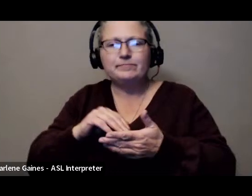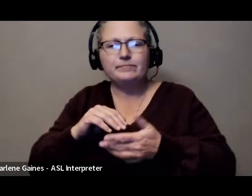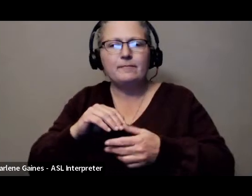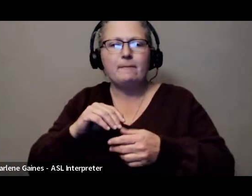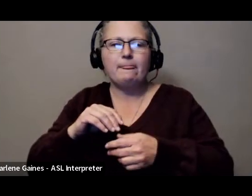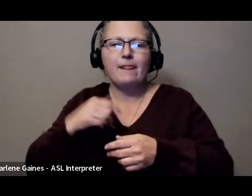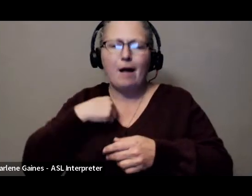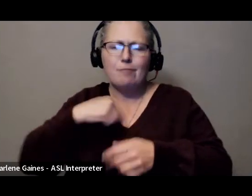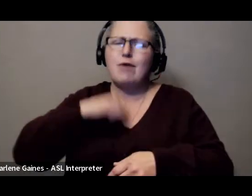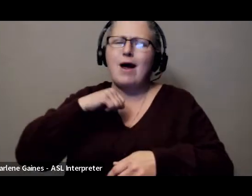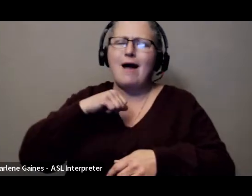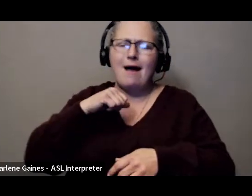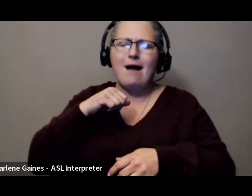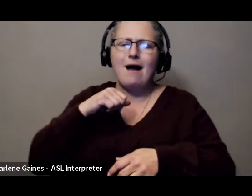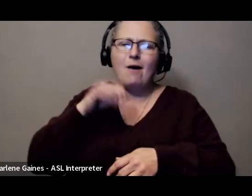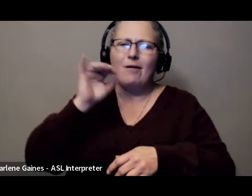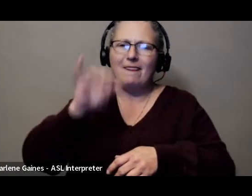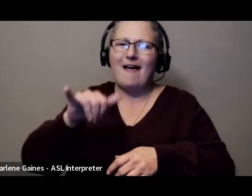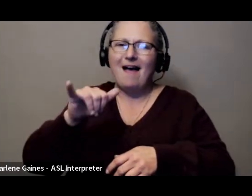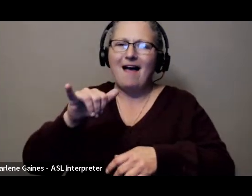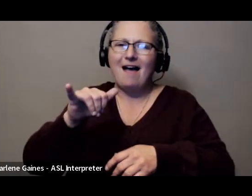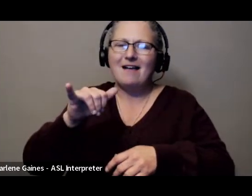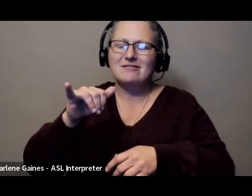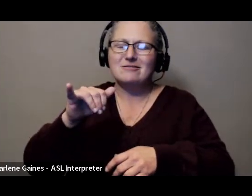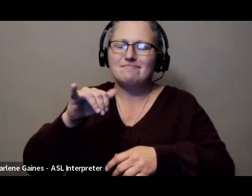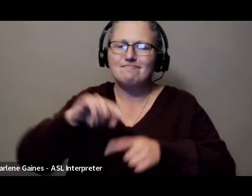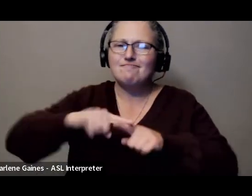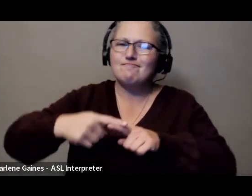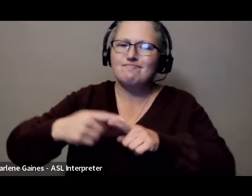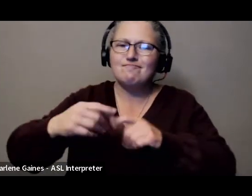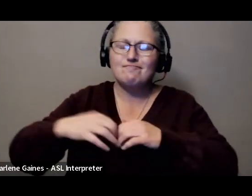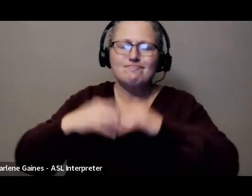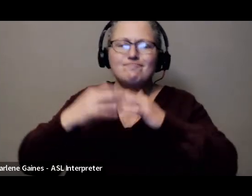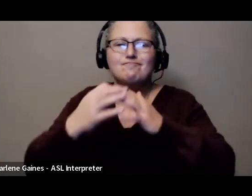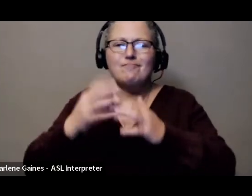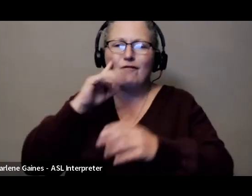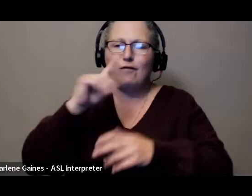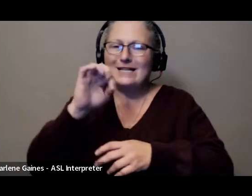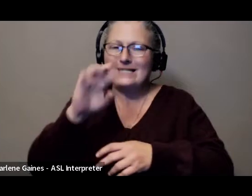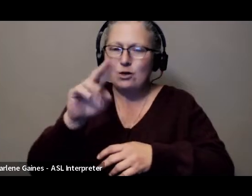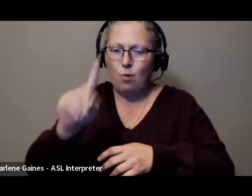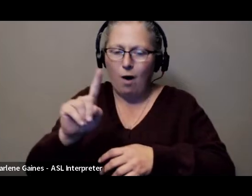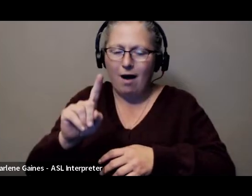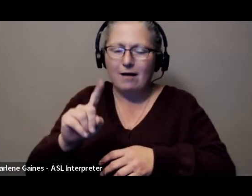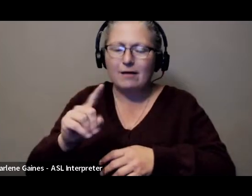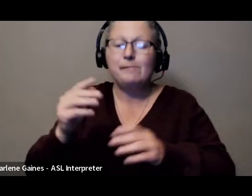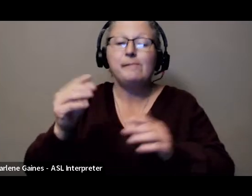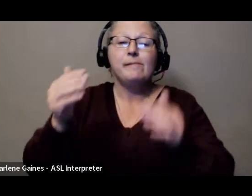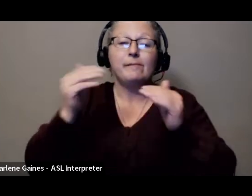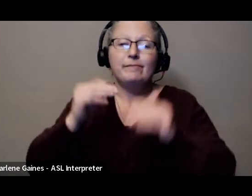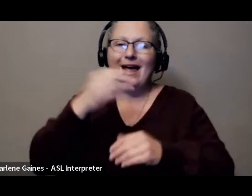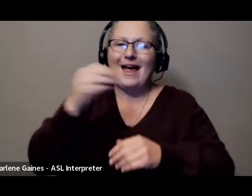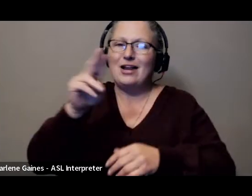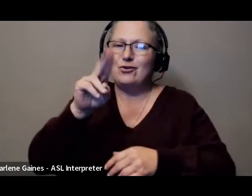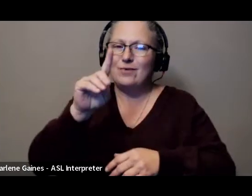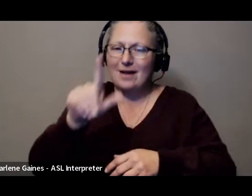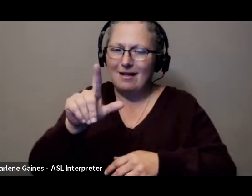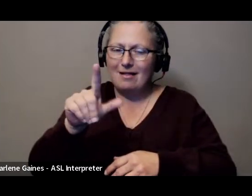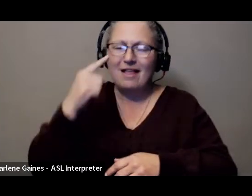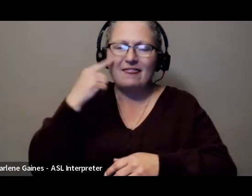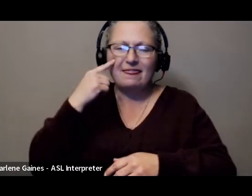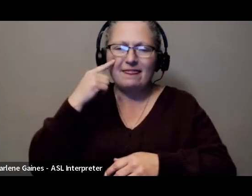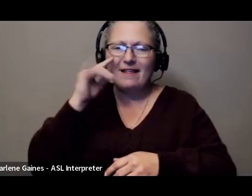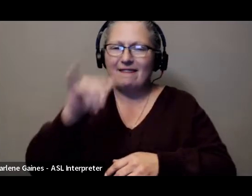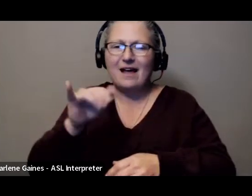being reinvigorated for the tier 1. And then the UDL. I think that is